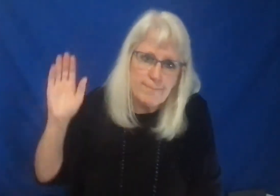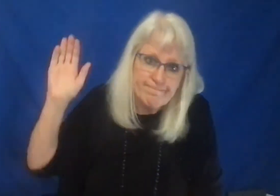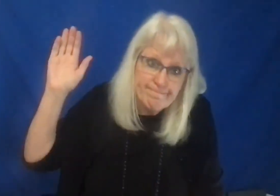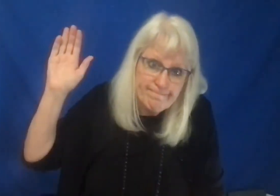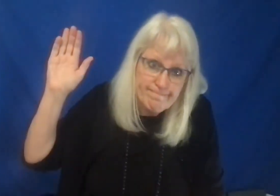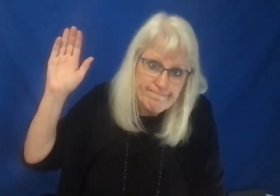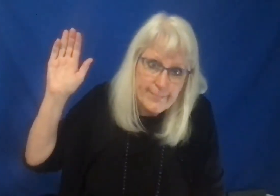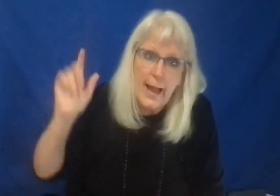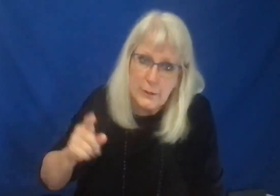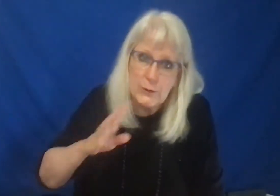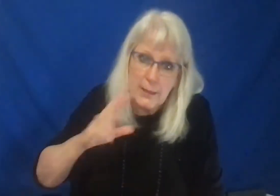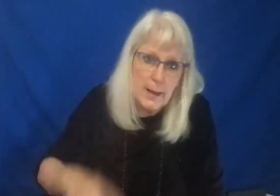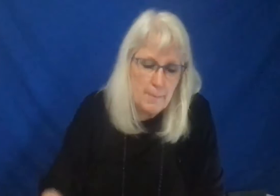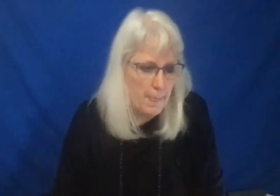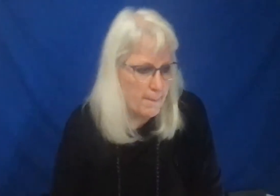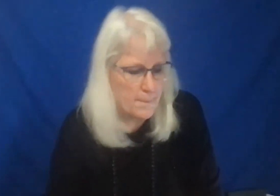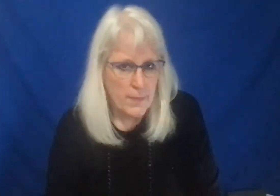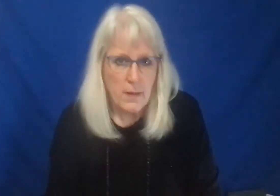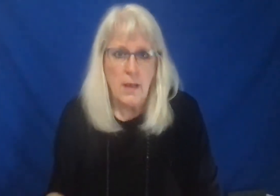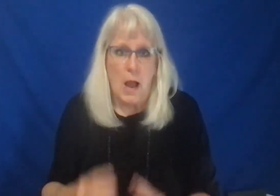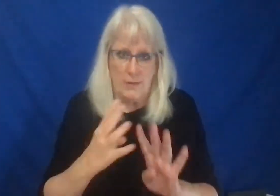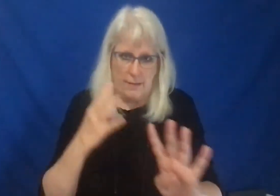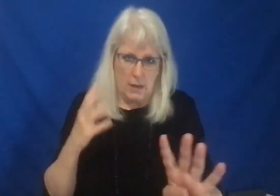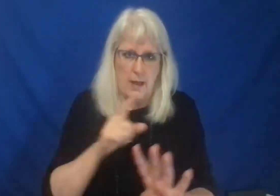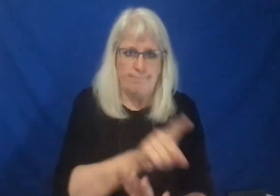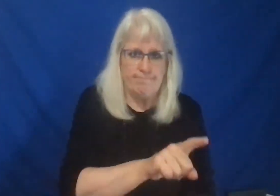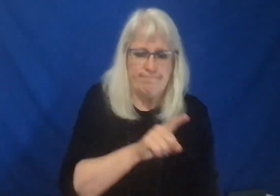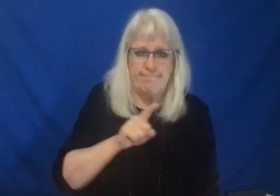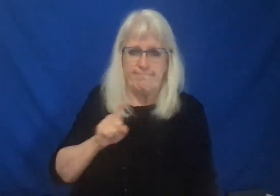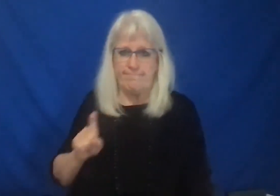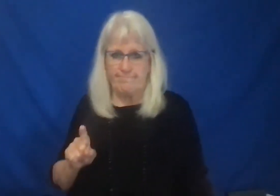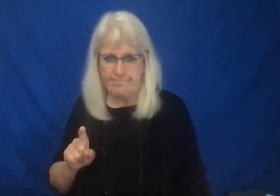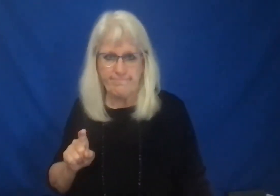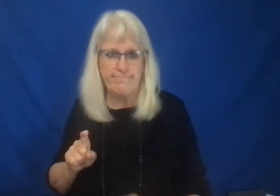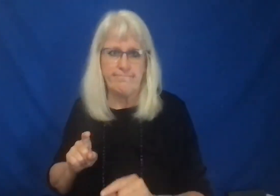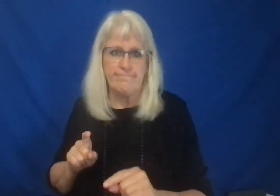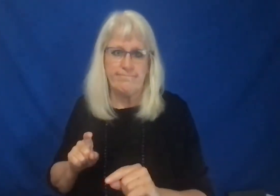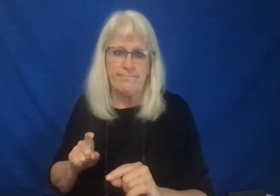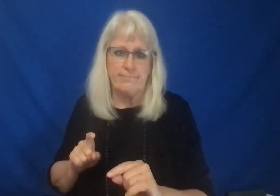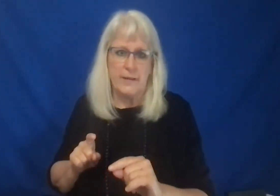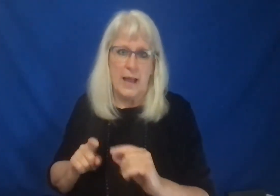I just stepped out of line, kind of funny double entendre,